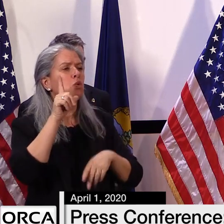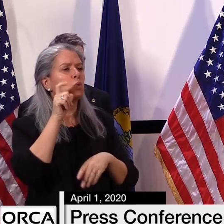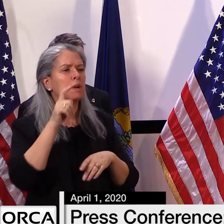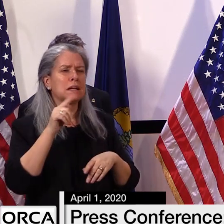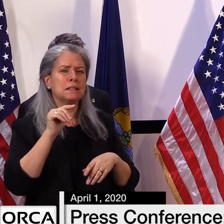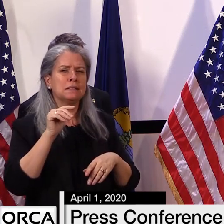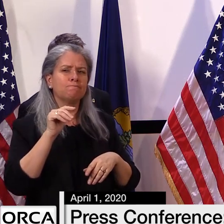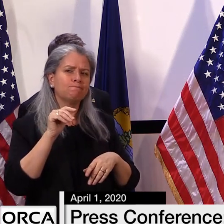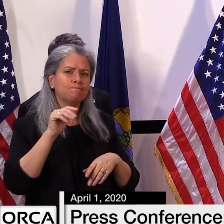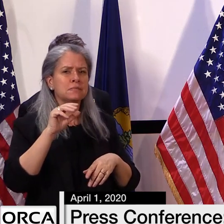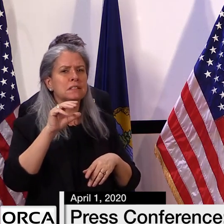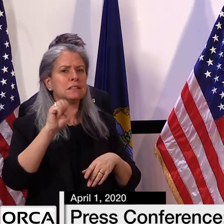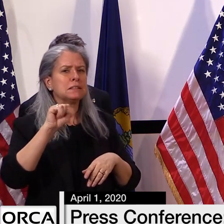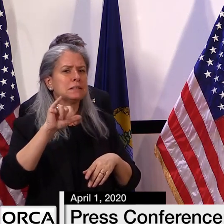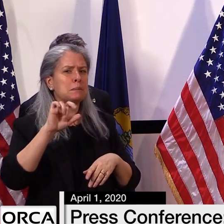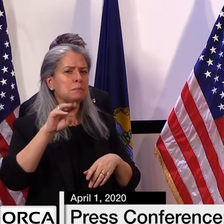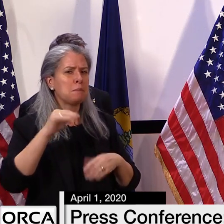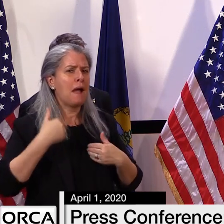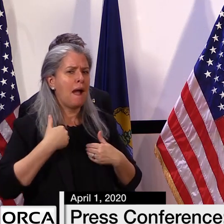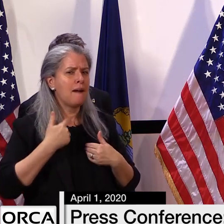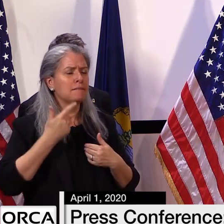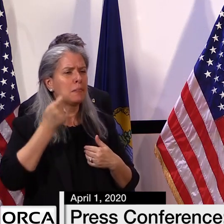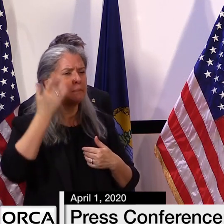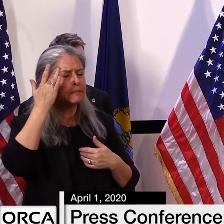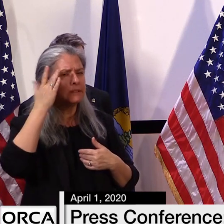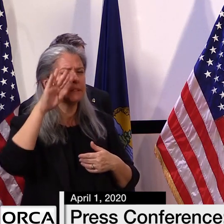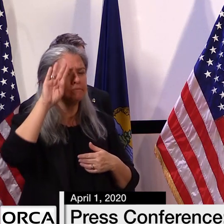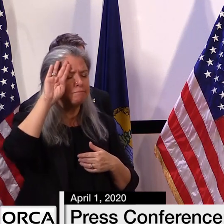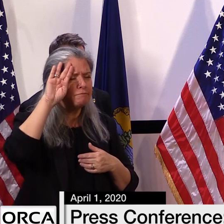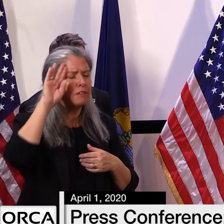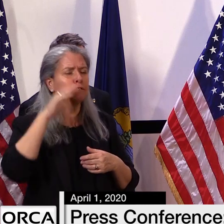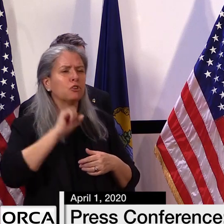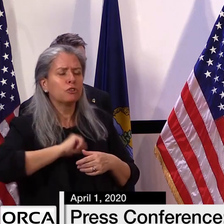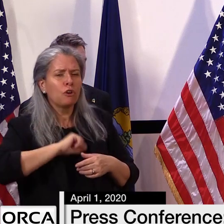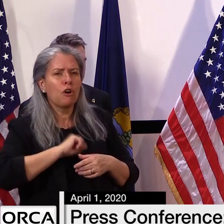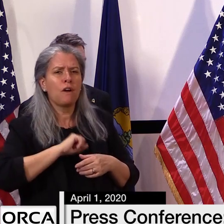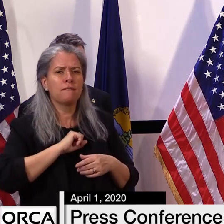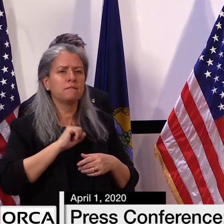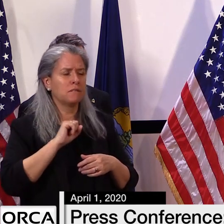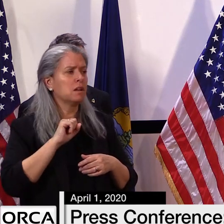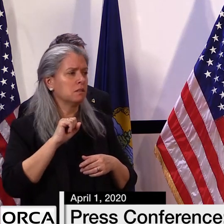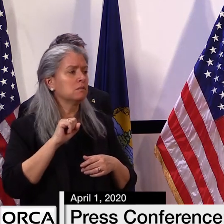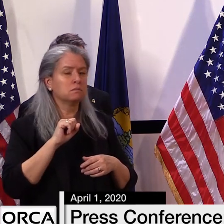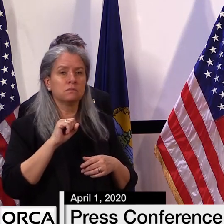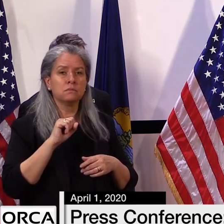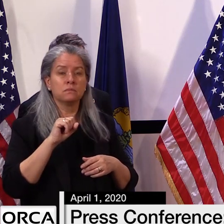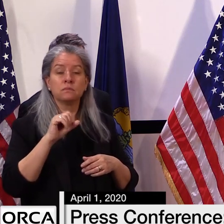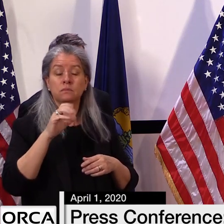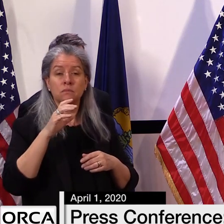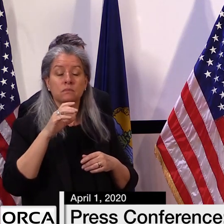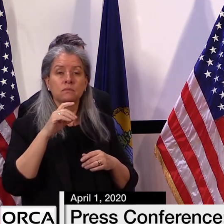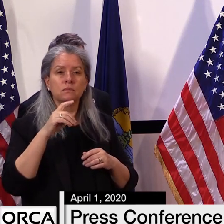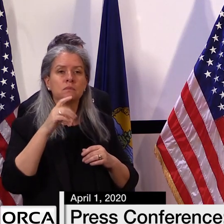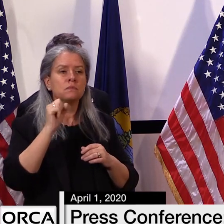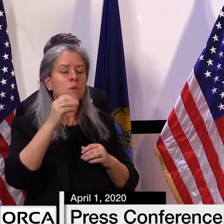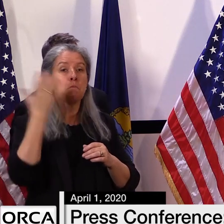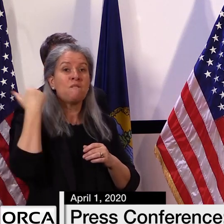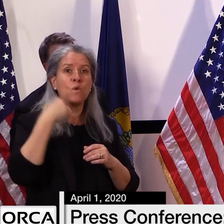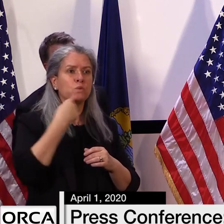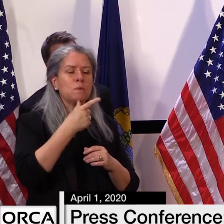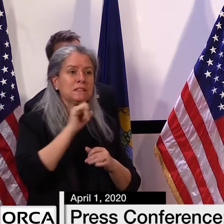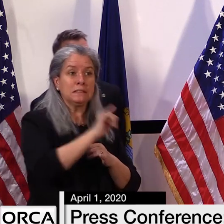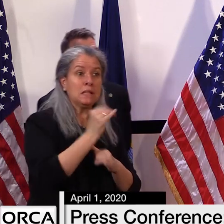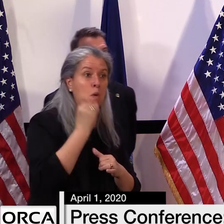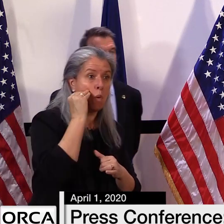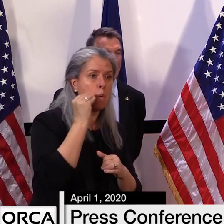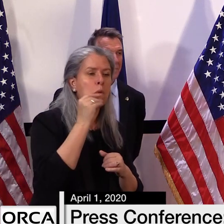priority groups in the testing schema, which include anybody who is able to stay at home but has